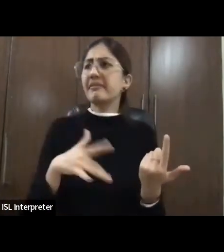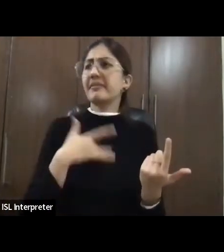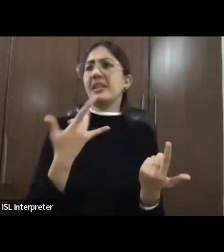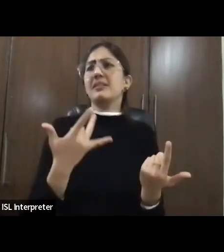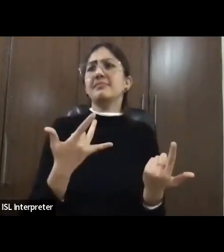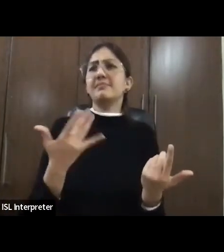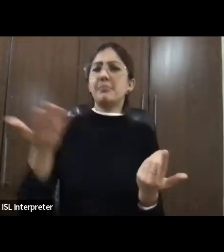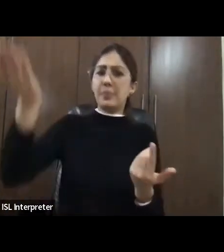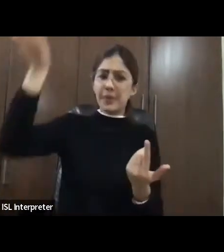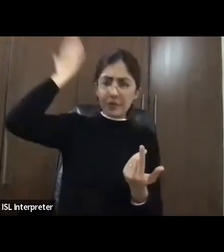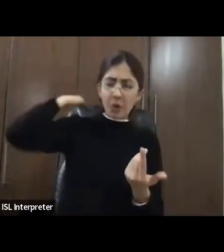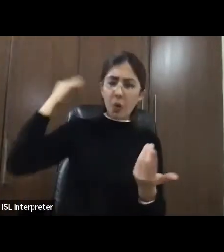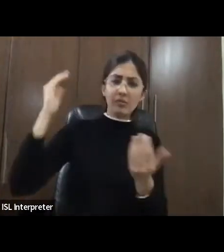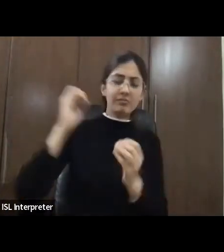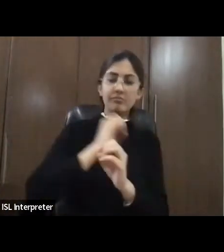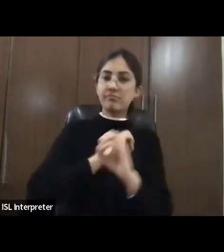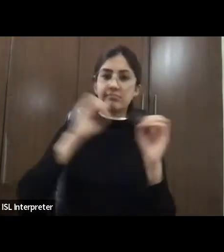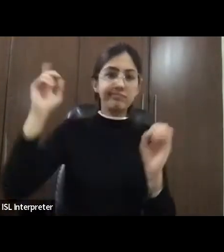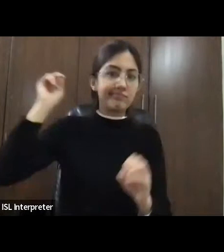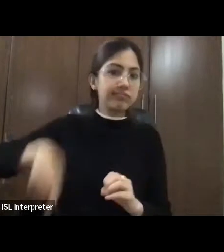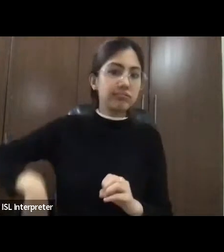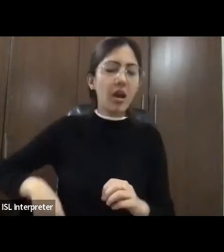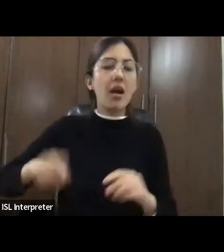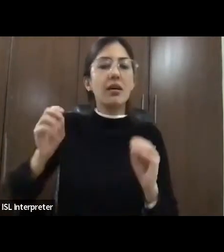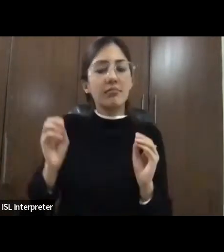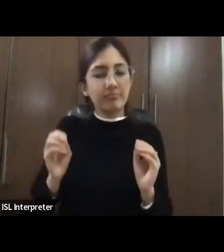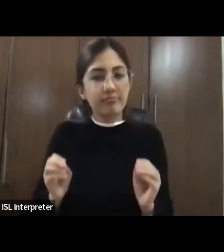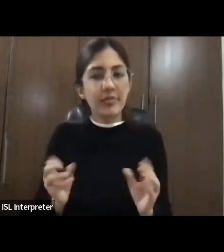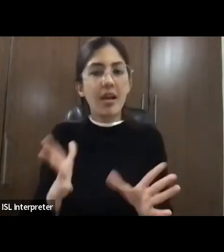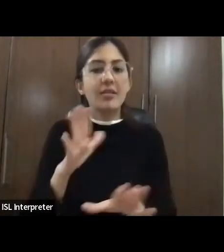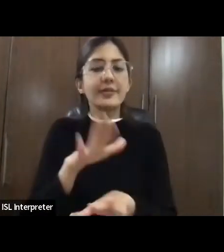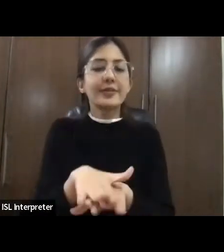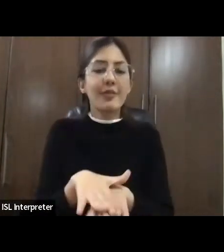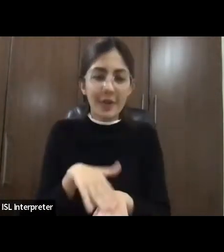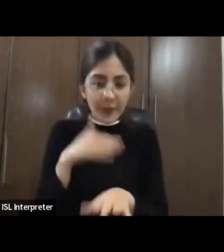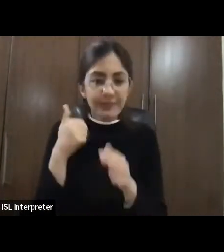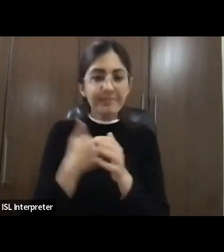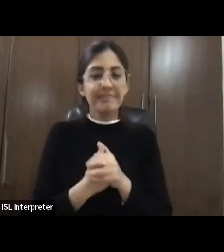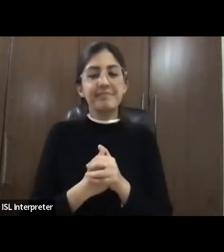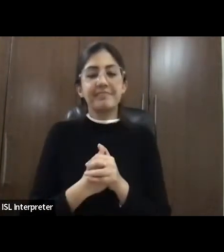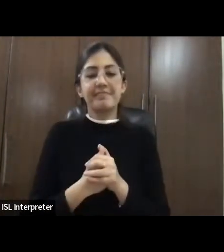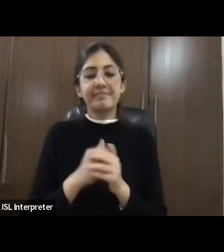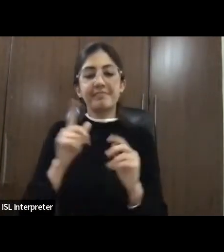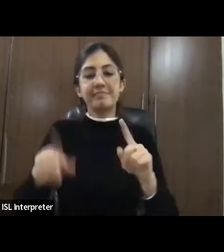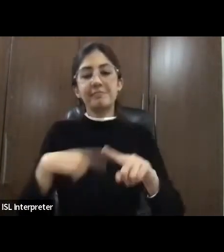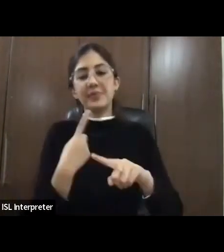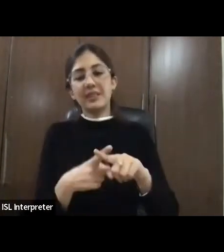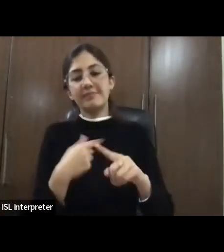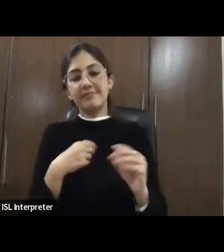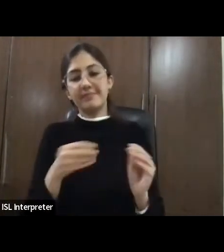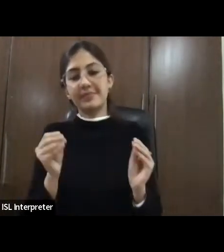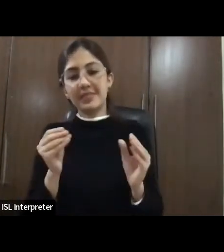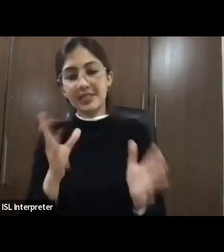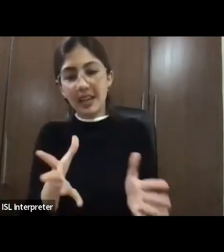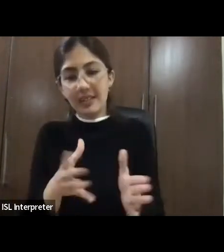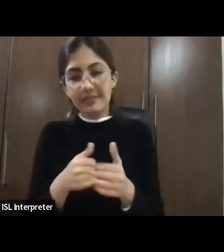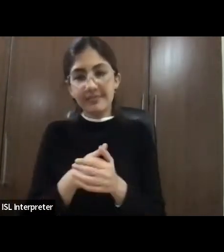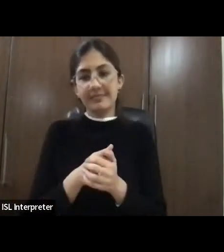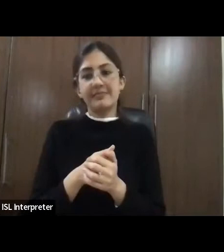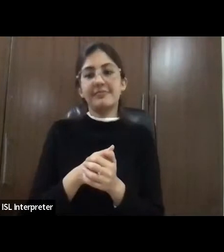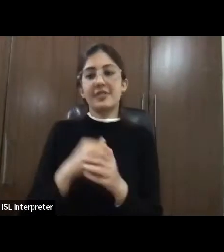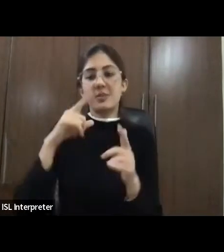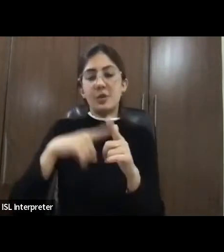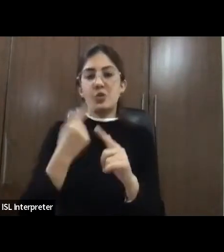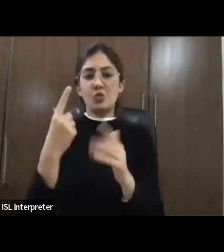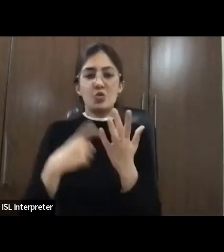initially completely ignored. So to begin with, I would also like to thank my fellow jury